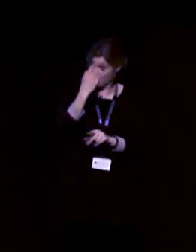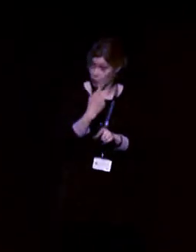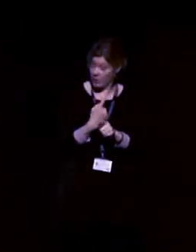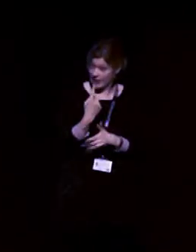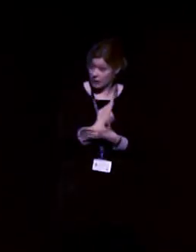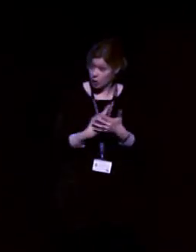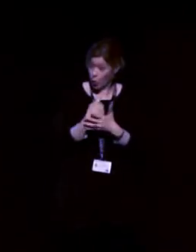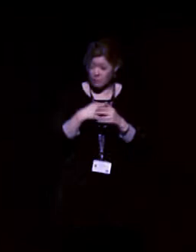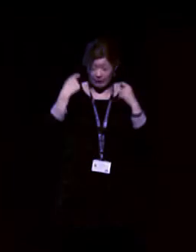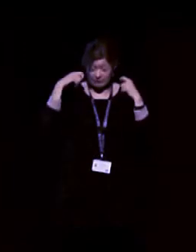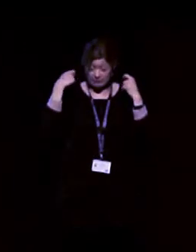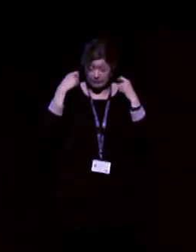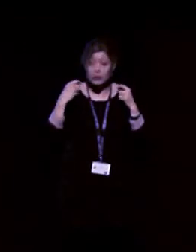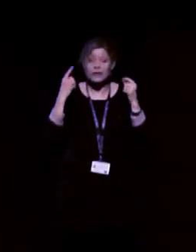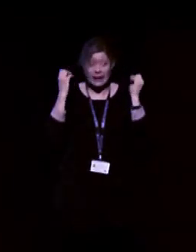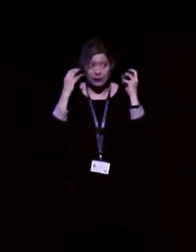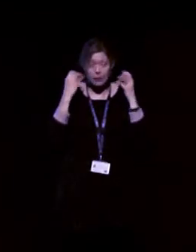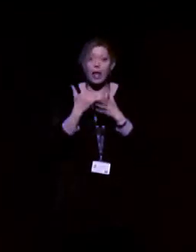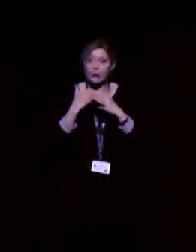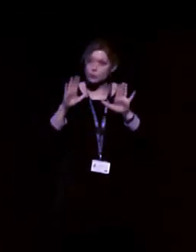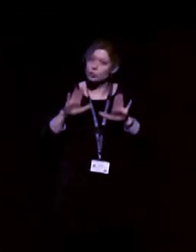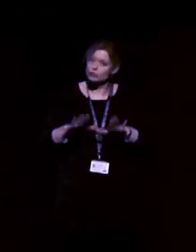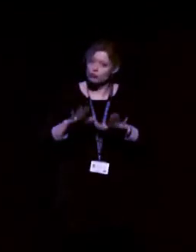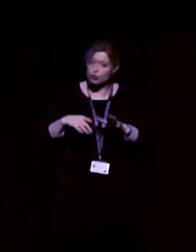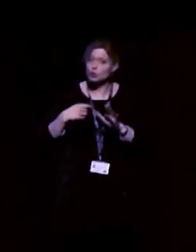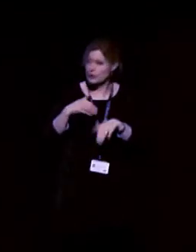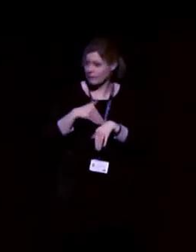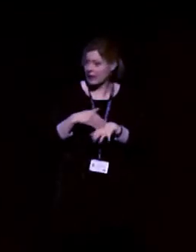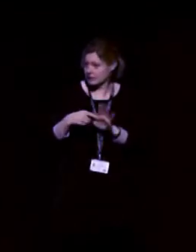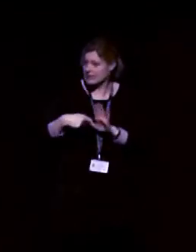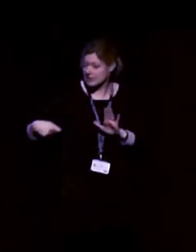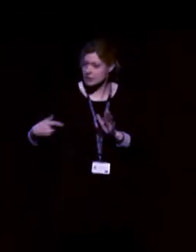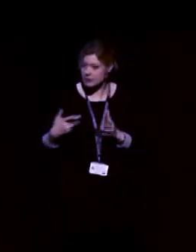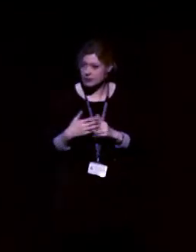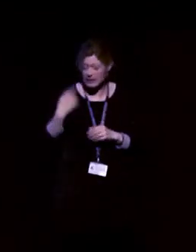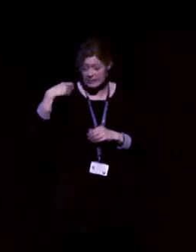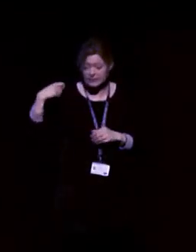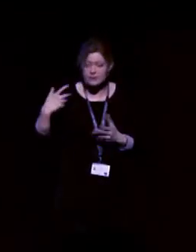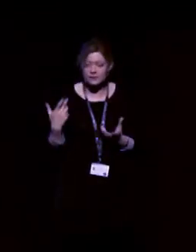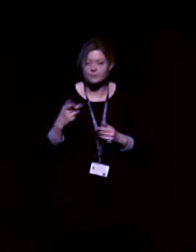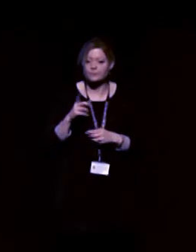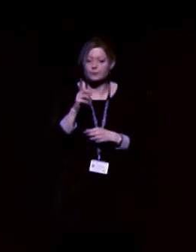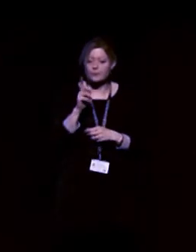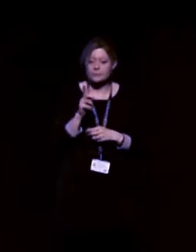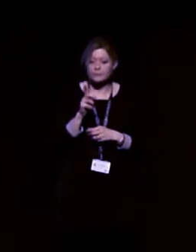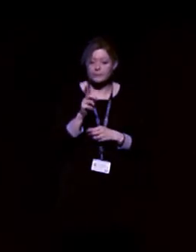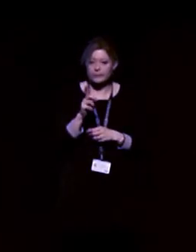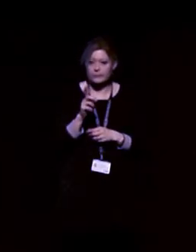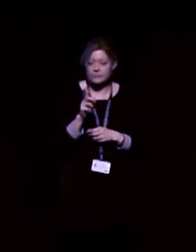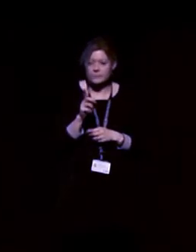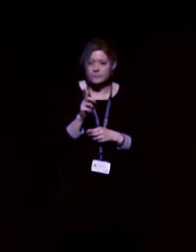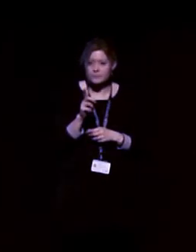and can reduce neural activity. But hearing aids are also within the terms of the tinnitus therapy that we